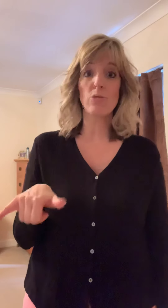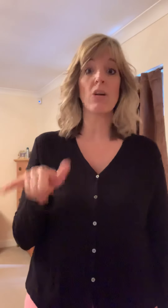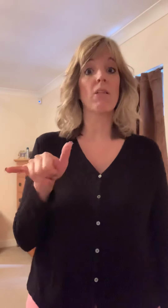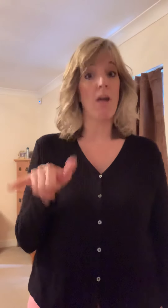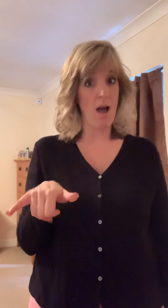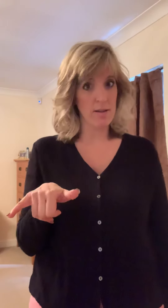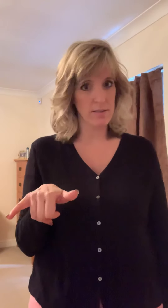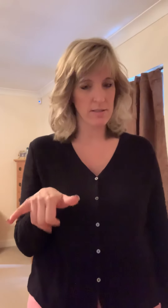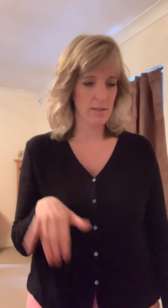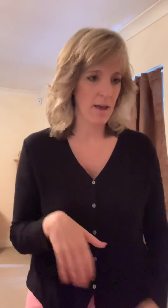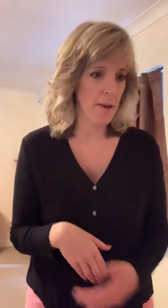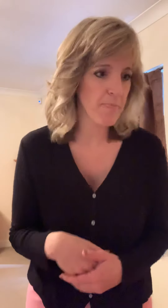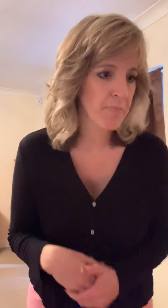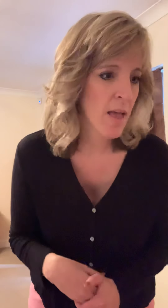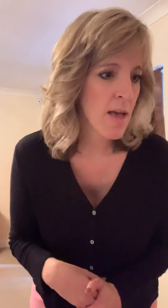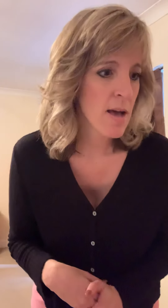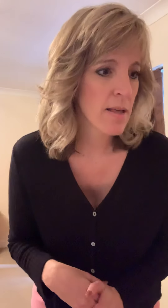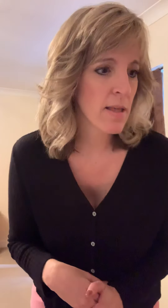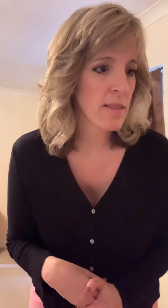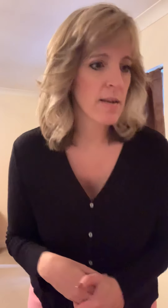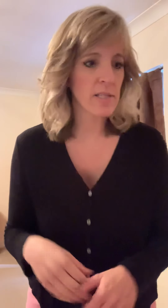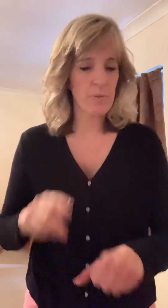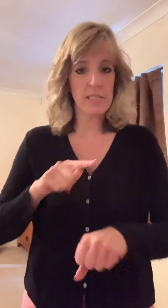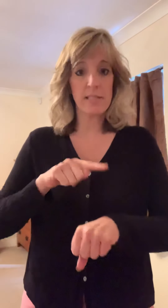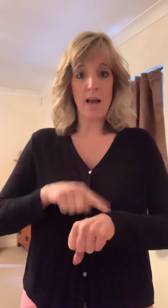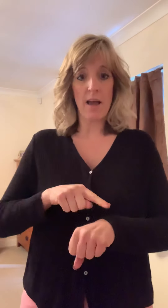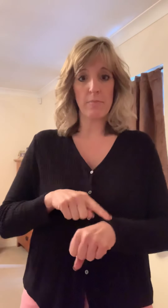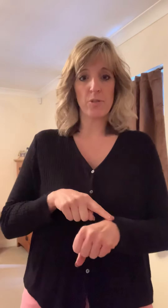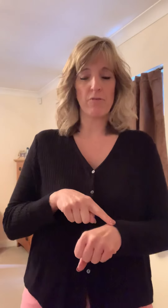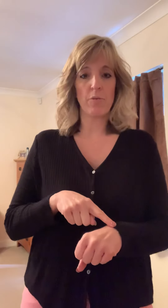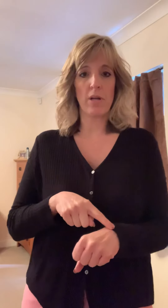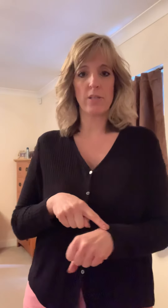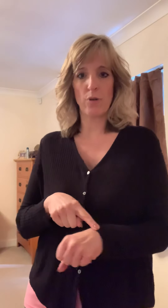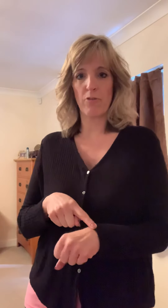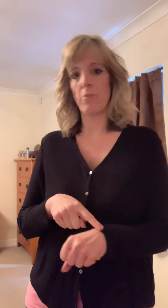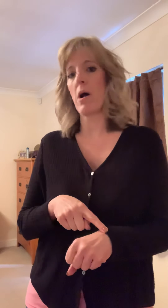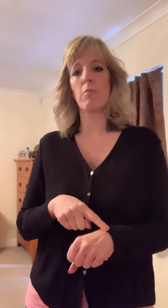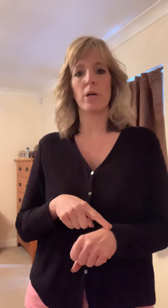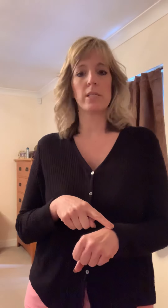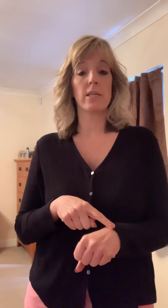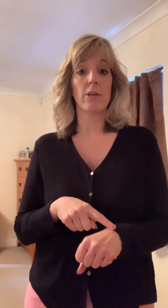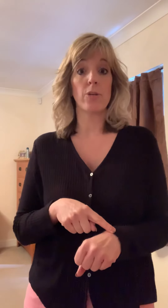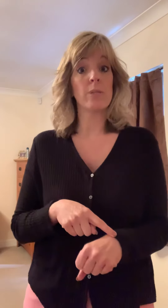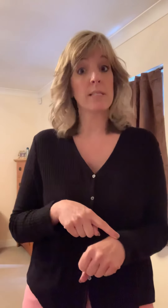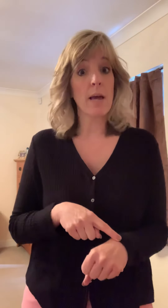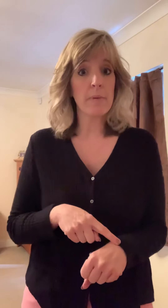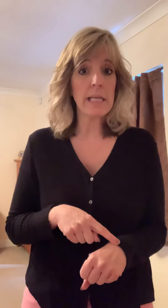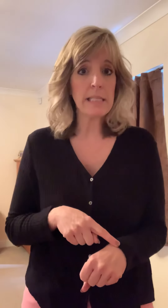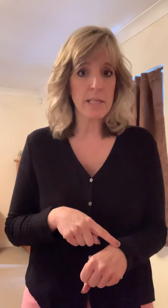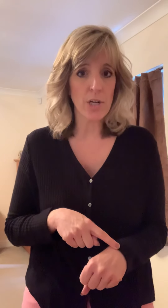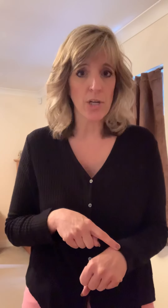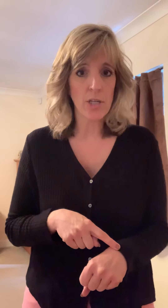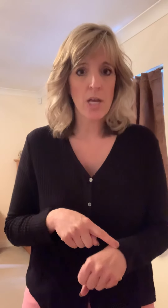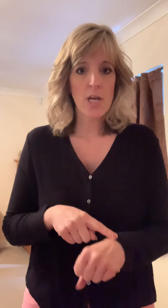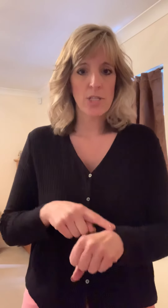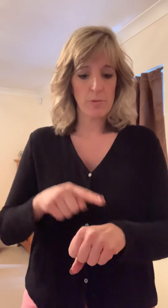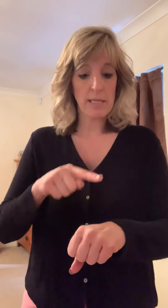a lot, okay? Then the next one is time. So if your mom wanted to tell you it's time to eat dinner, she would say